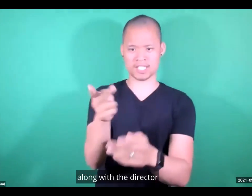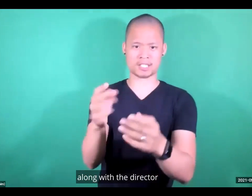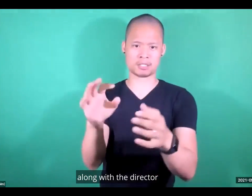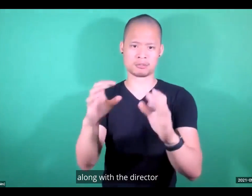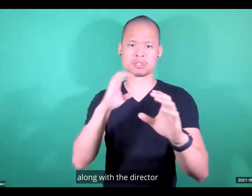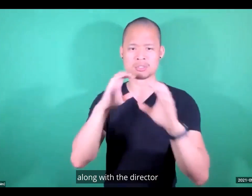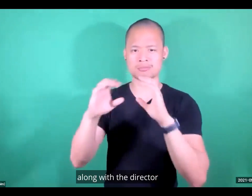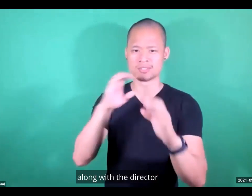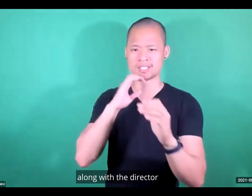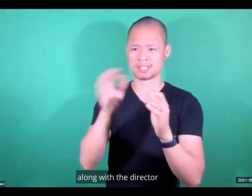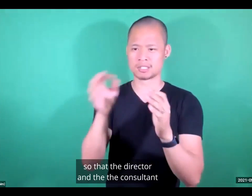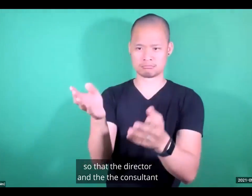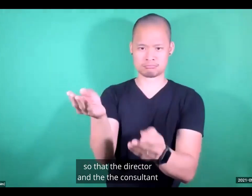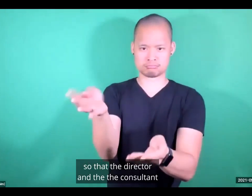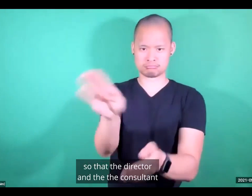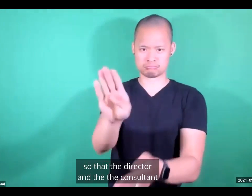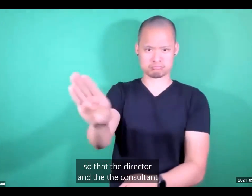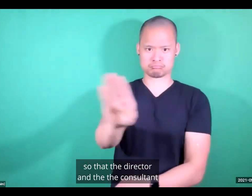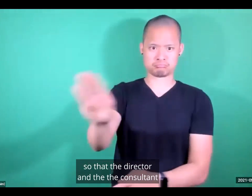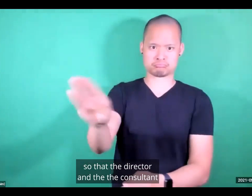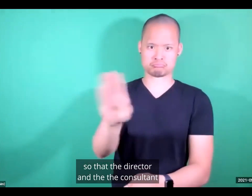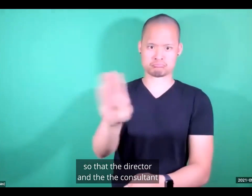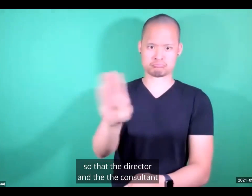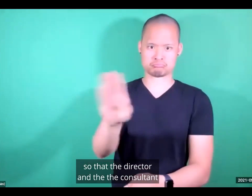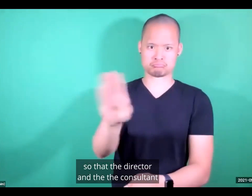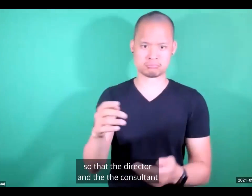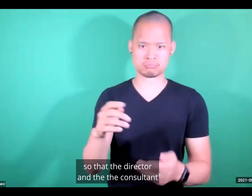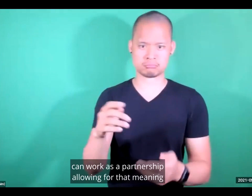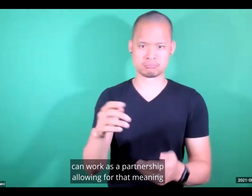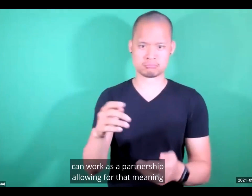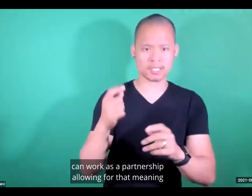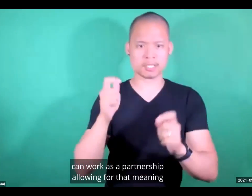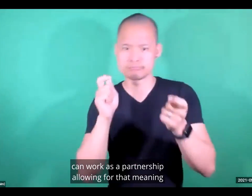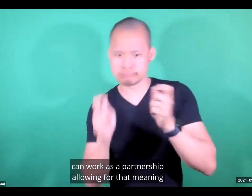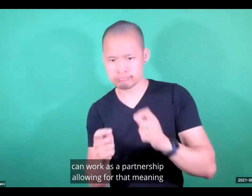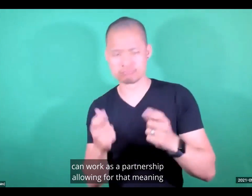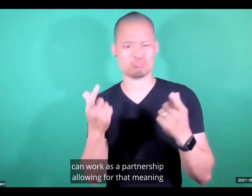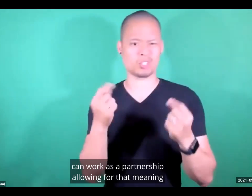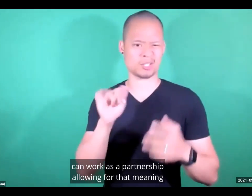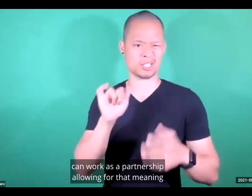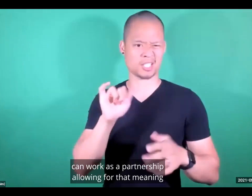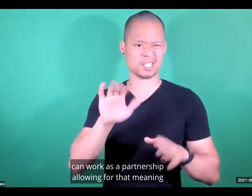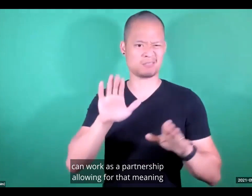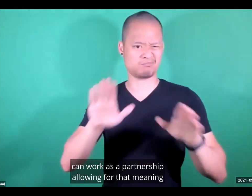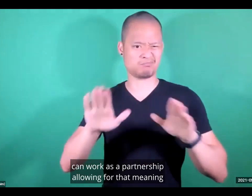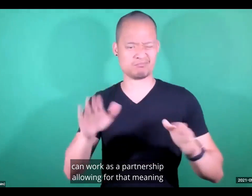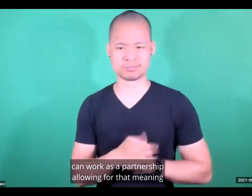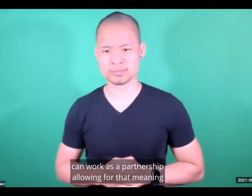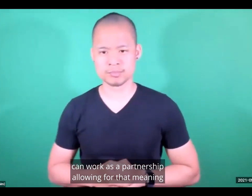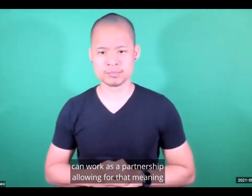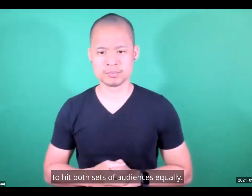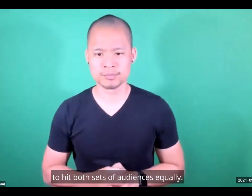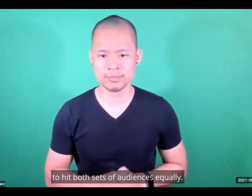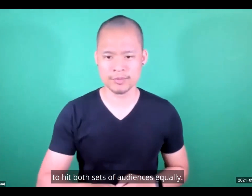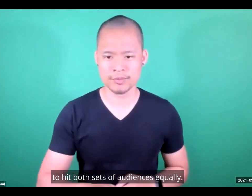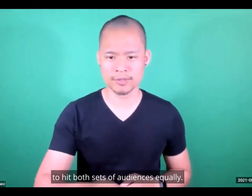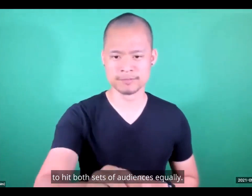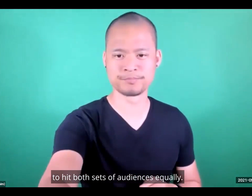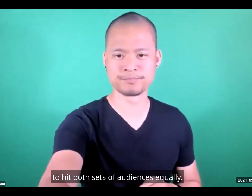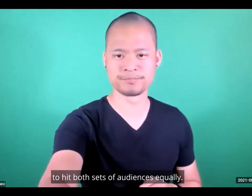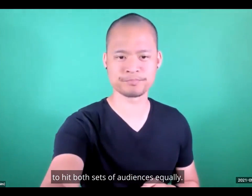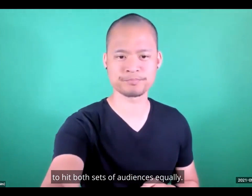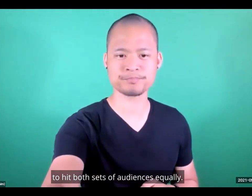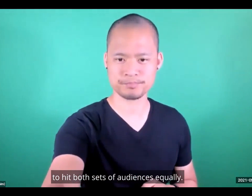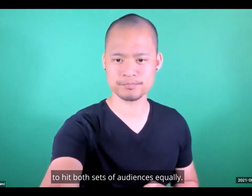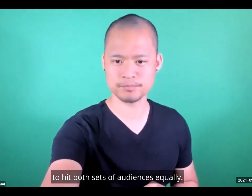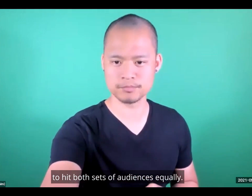team, along with the director, so that the director and the consultant can work as a partnership, allowing for that meaning to hit